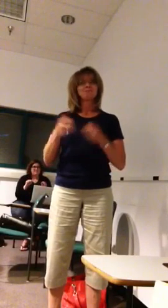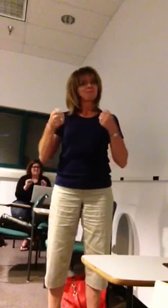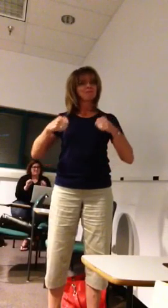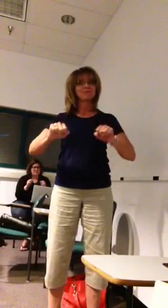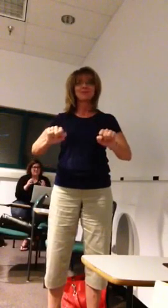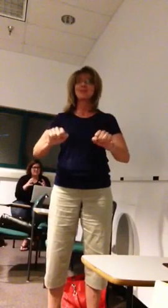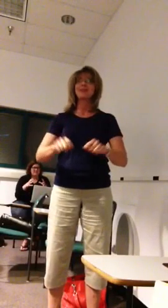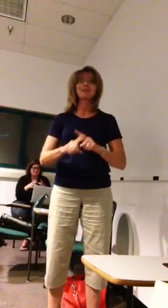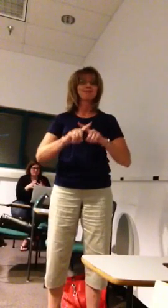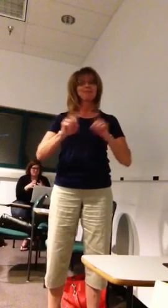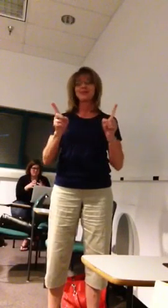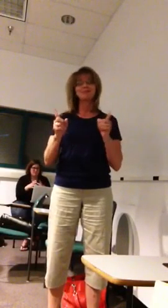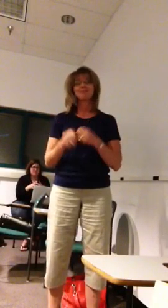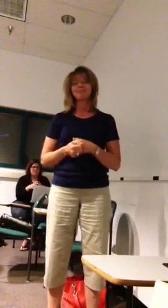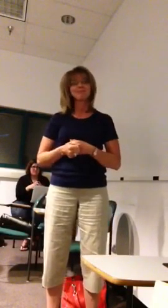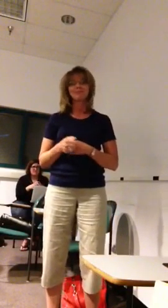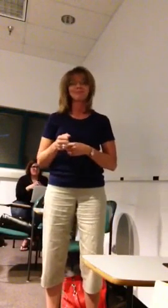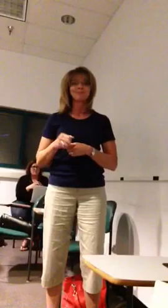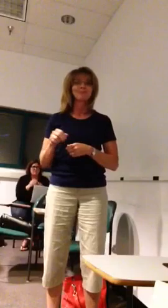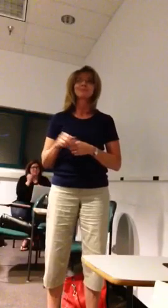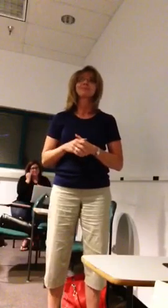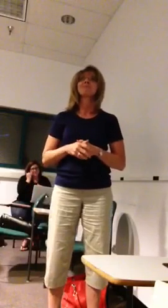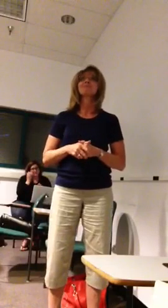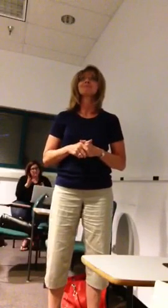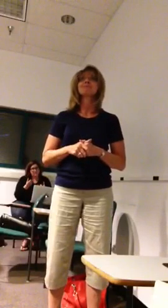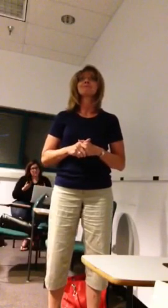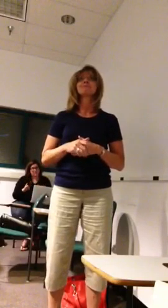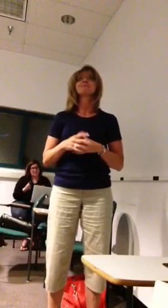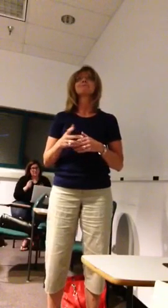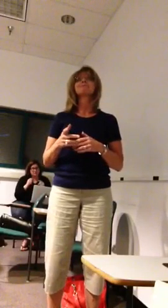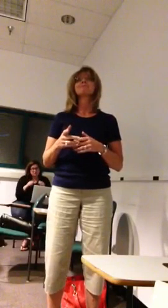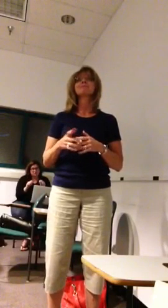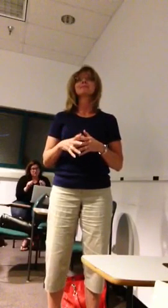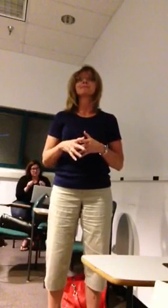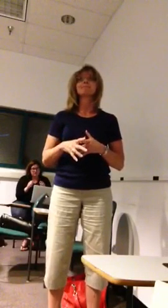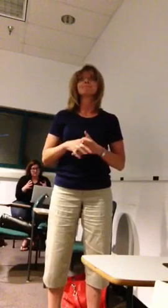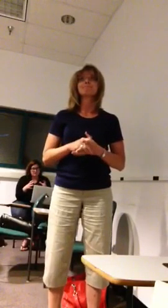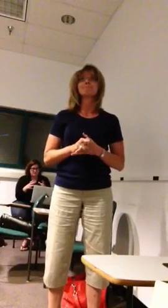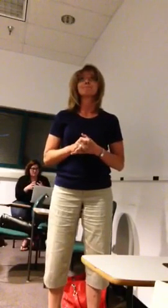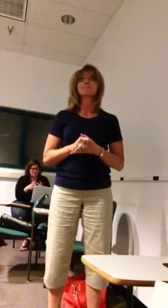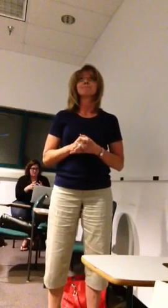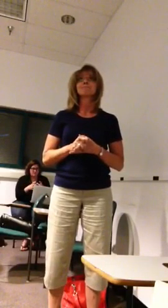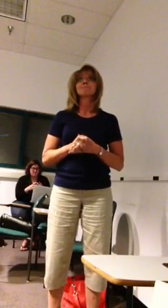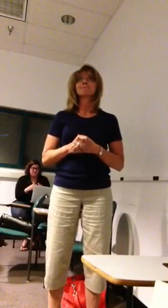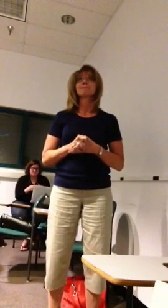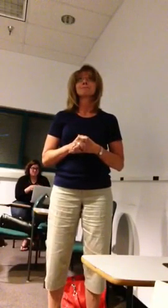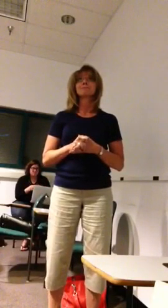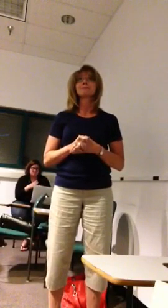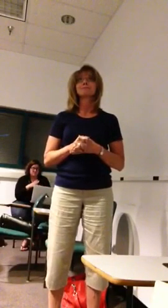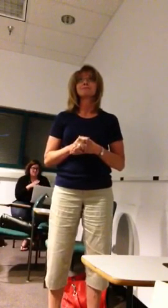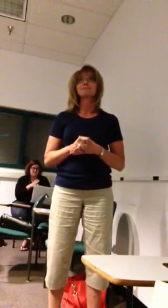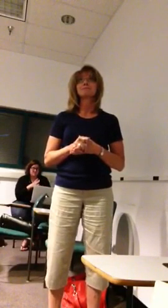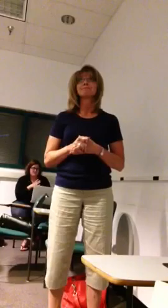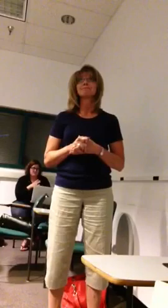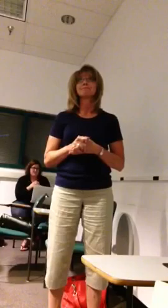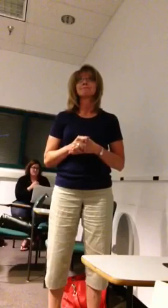you want to go ahead and try to put this together sometime, by all means. I got two pieces together. I think Teddy put it together too. We